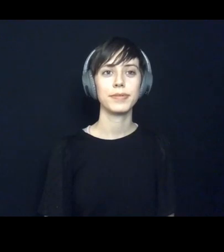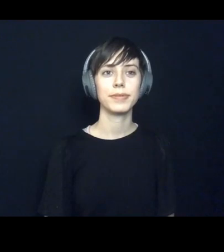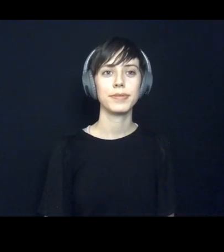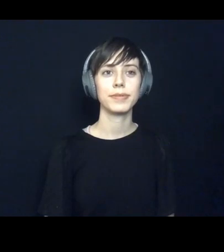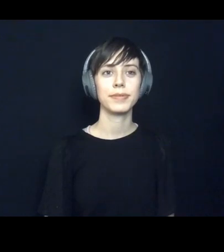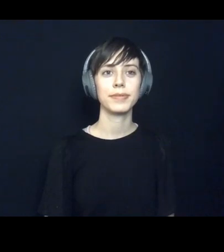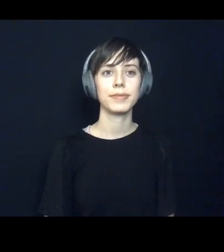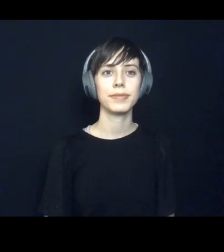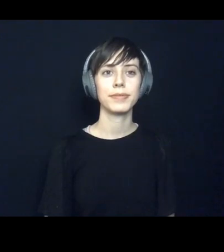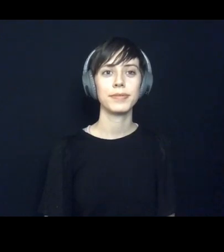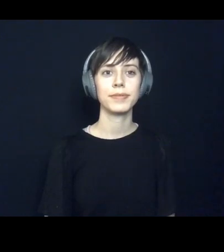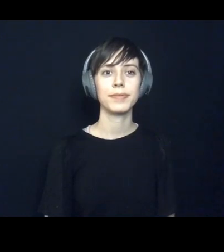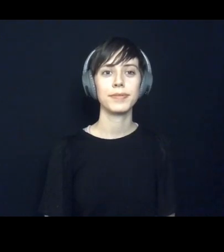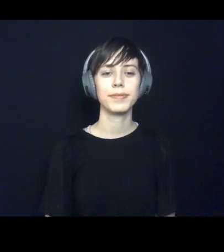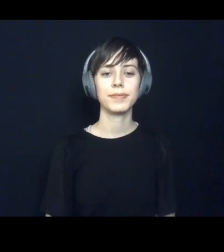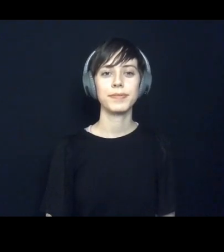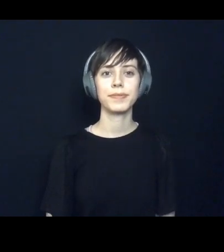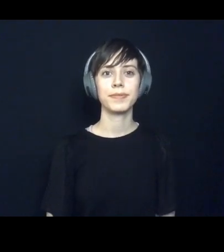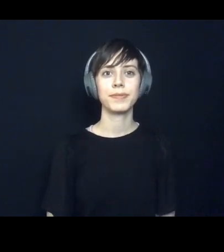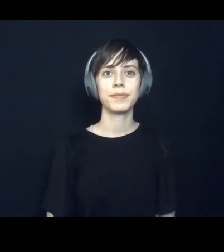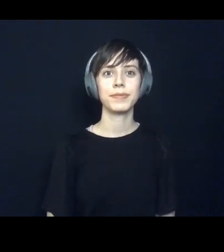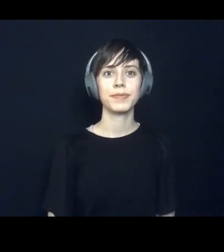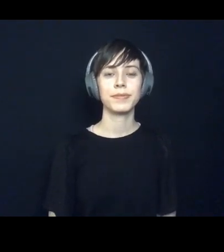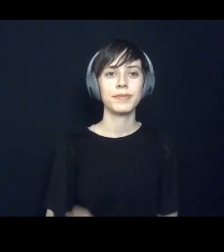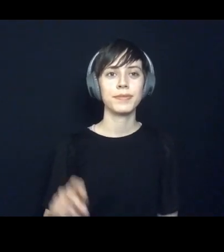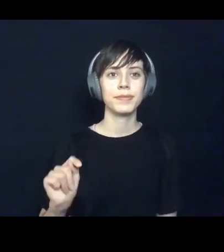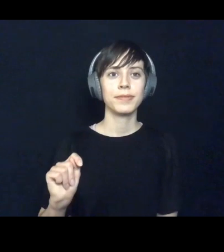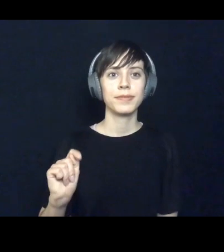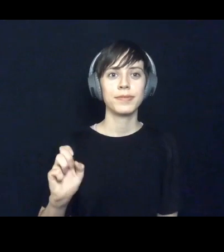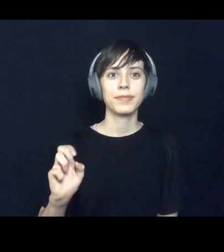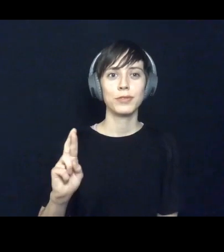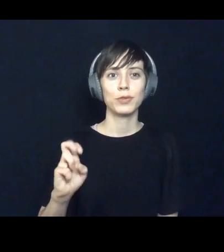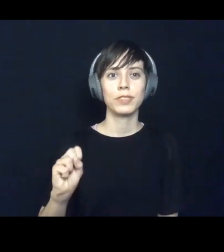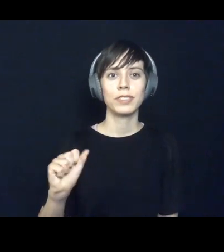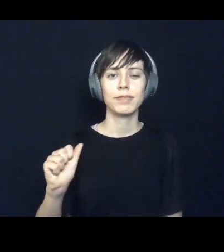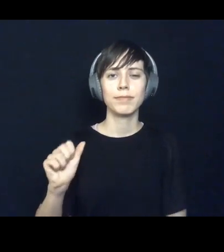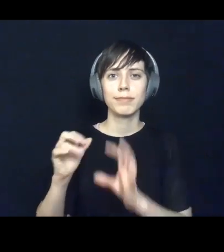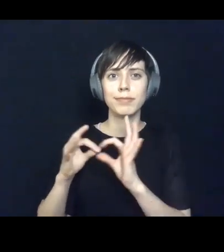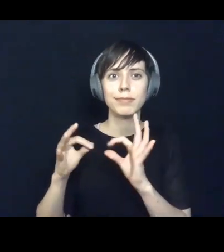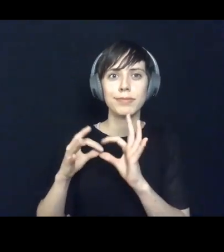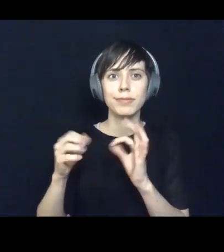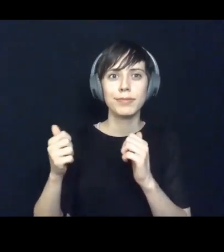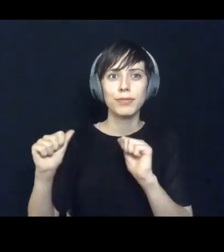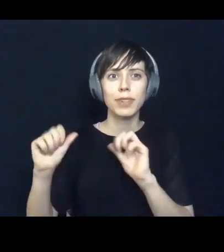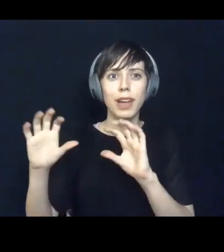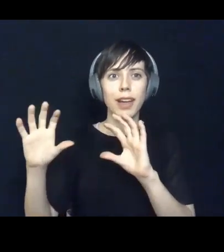is unable to start.